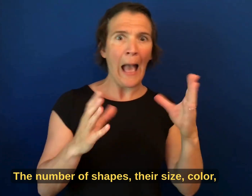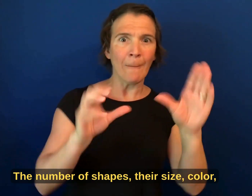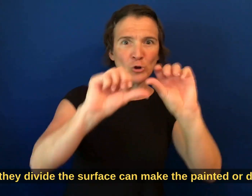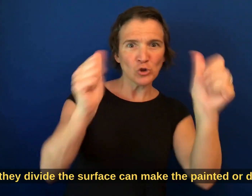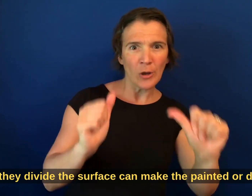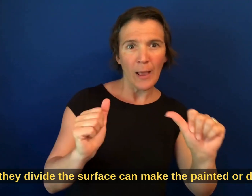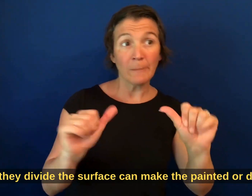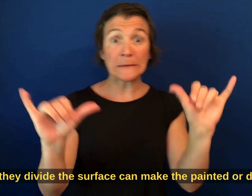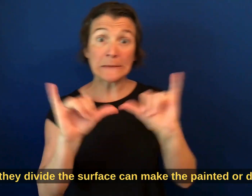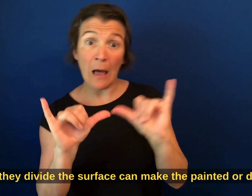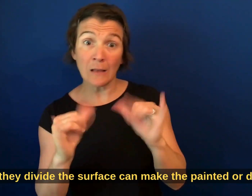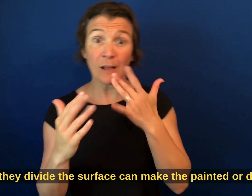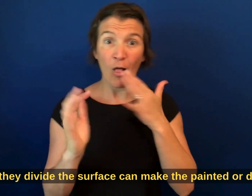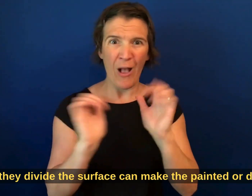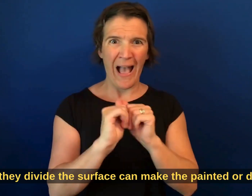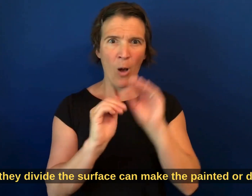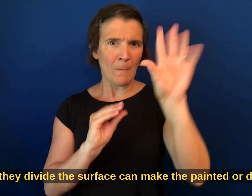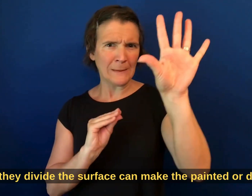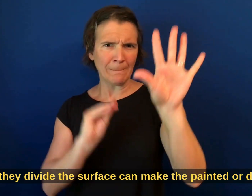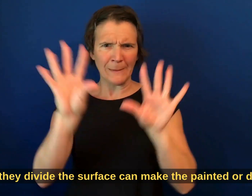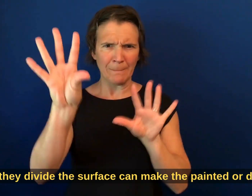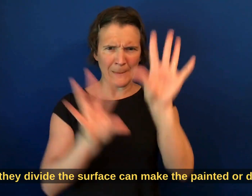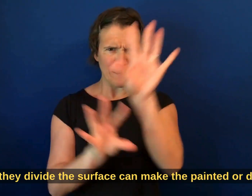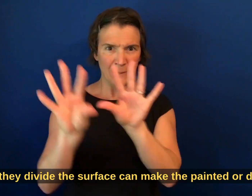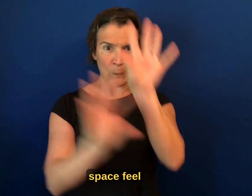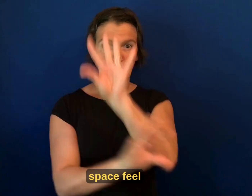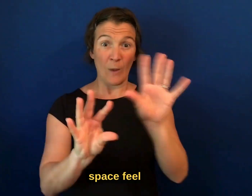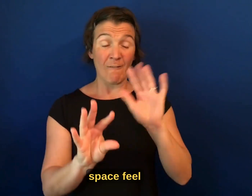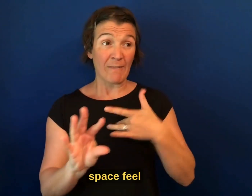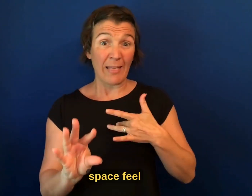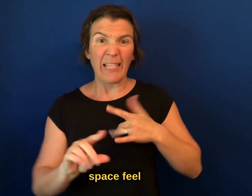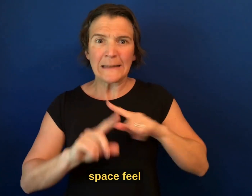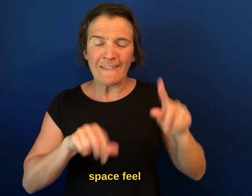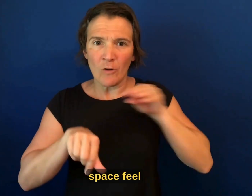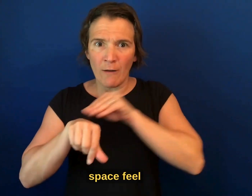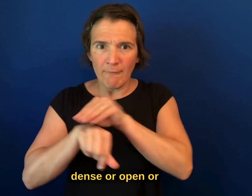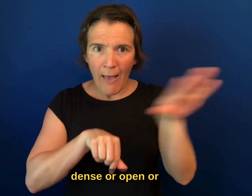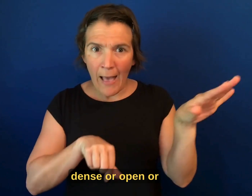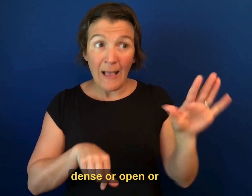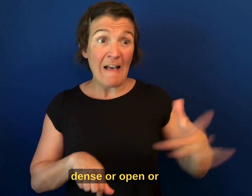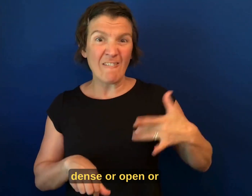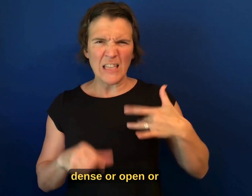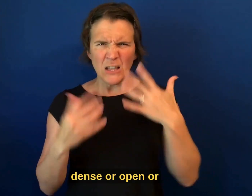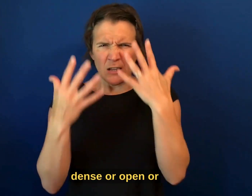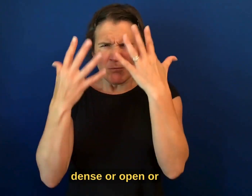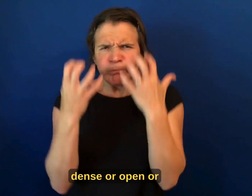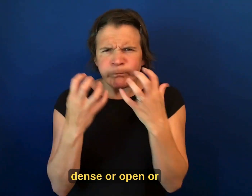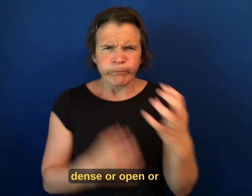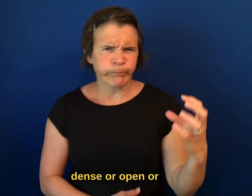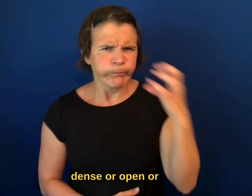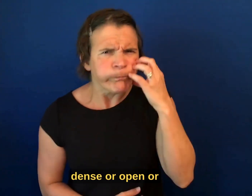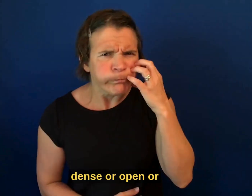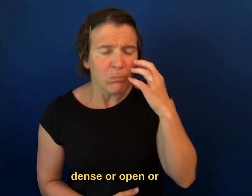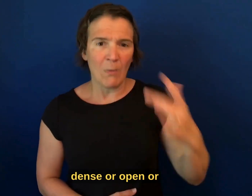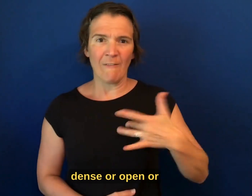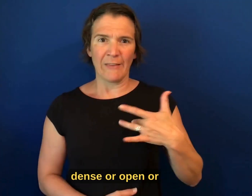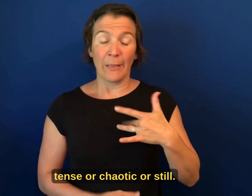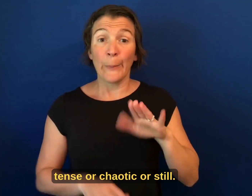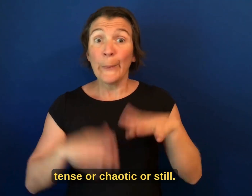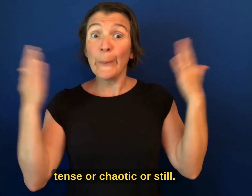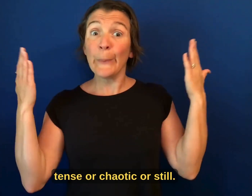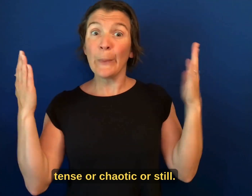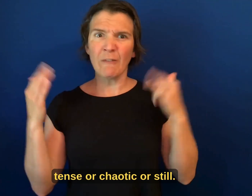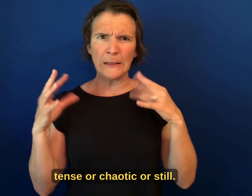size, color, and how they divide the surface can make the painted or drawn space feel dense or open